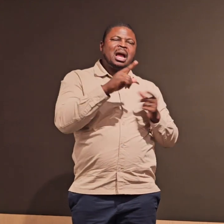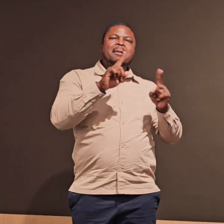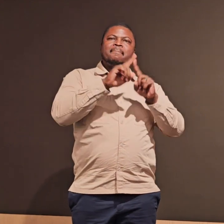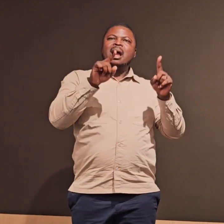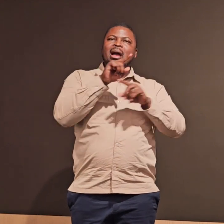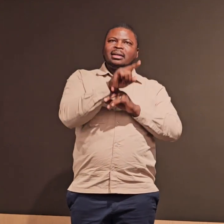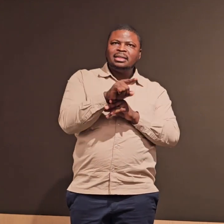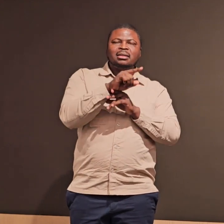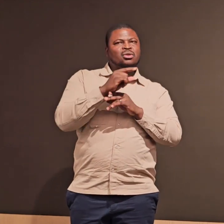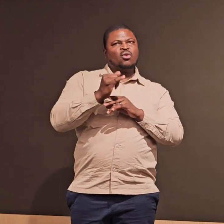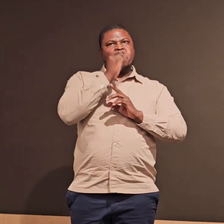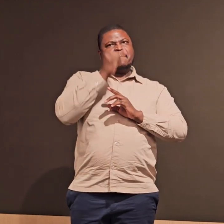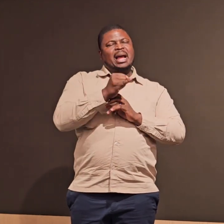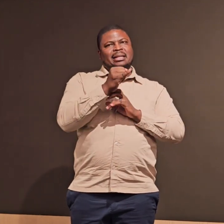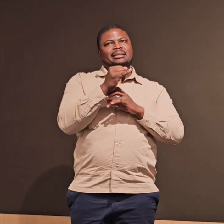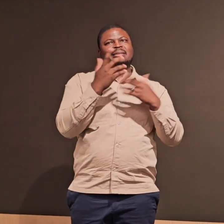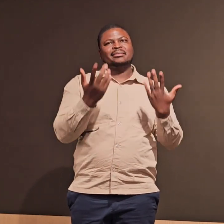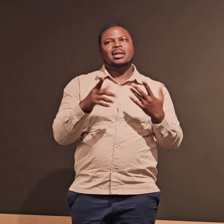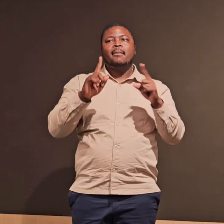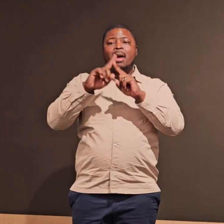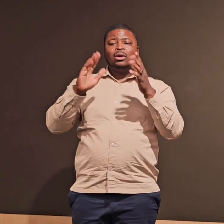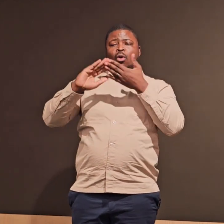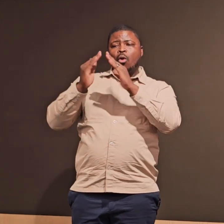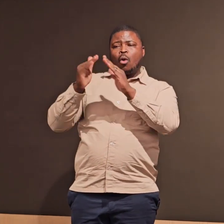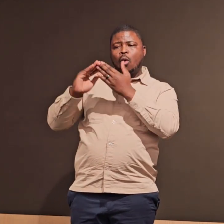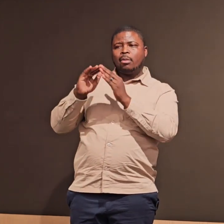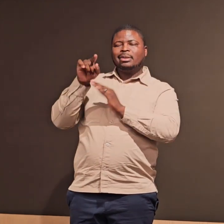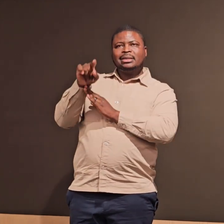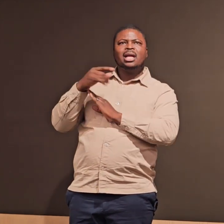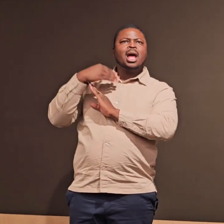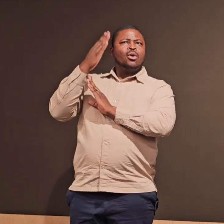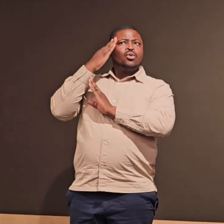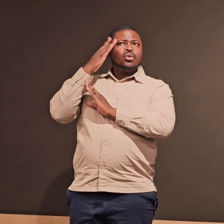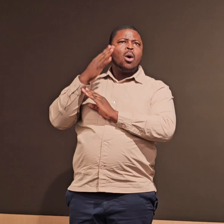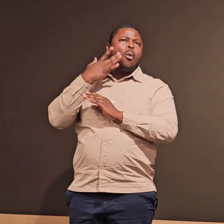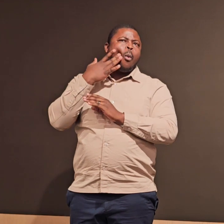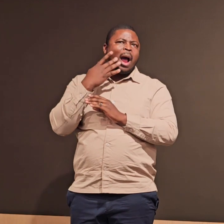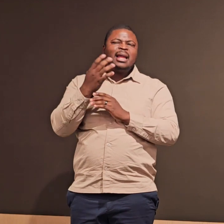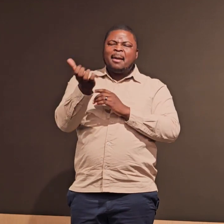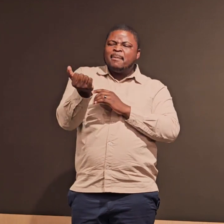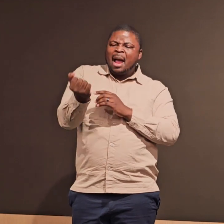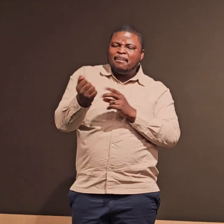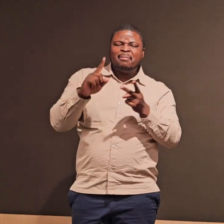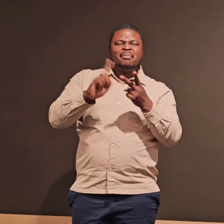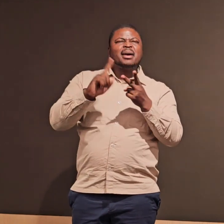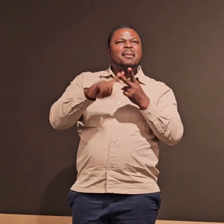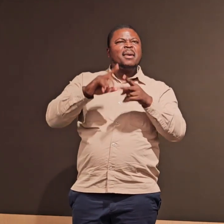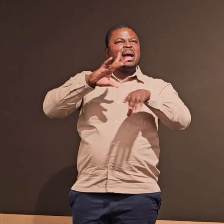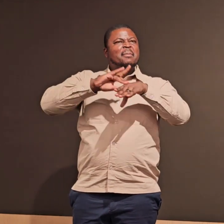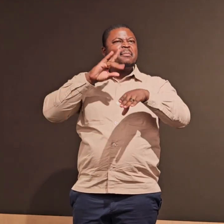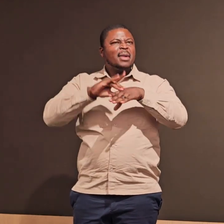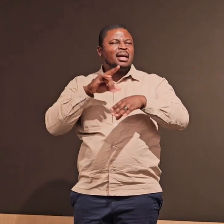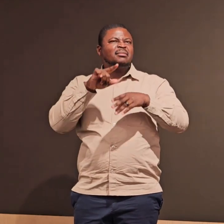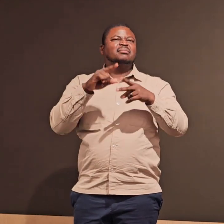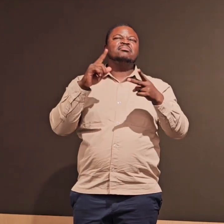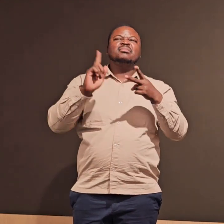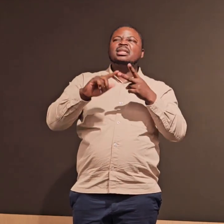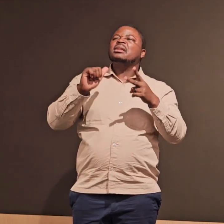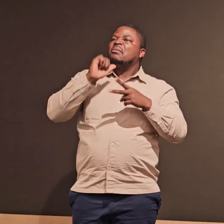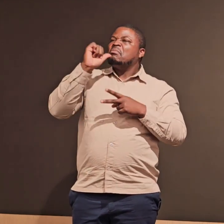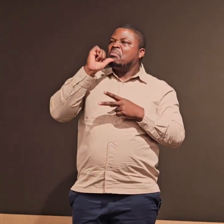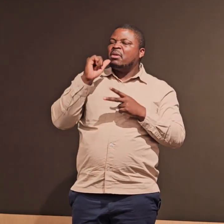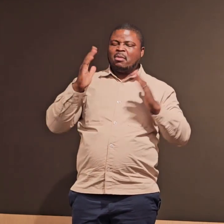that communities are knowing, and even when they eat the pap and nam, they know that this thing is not good